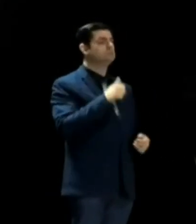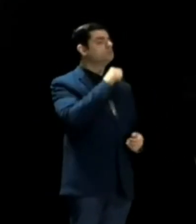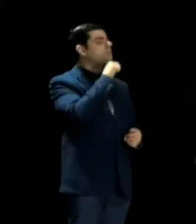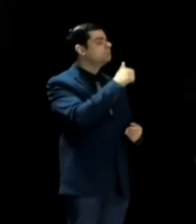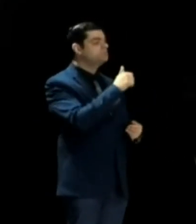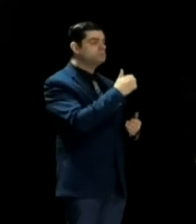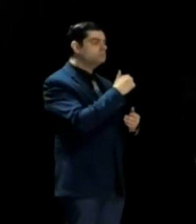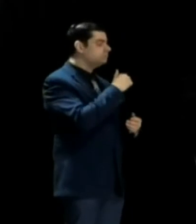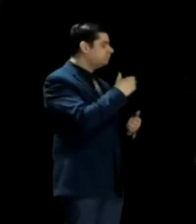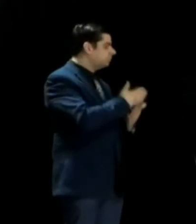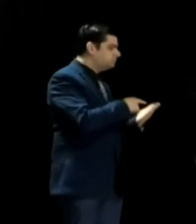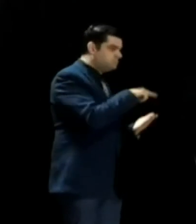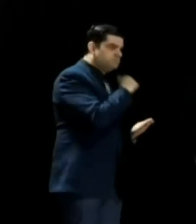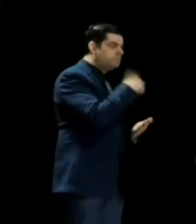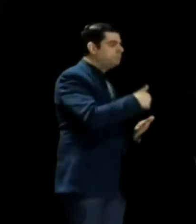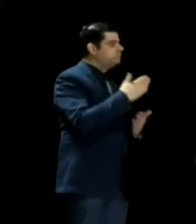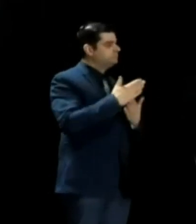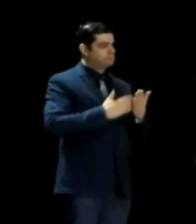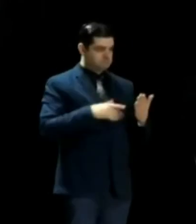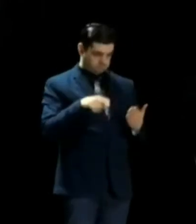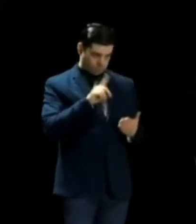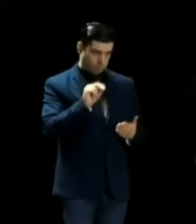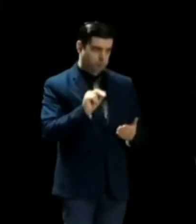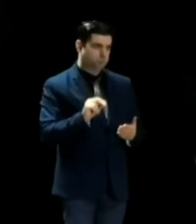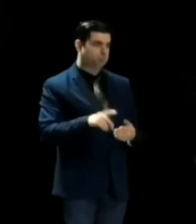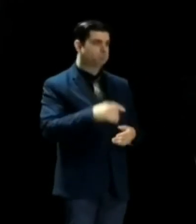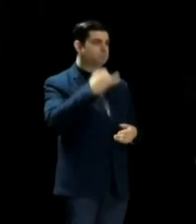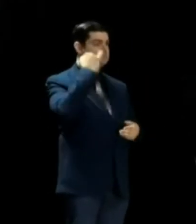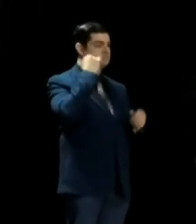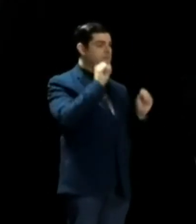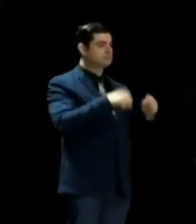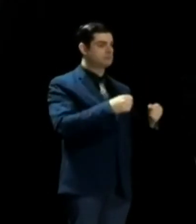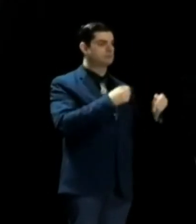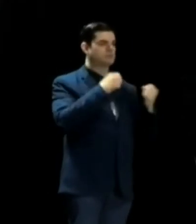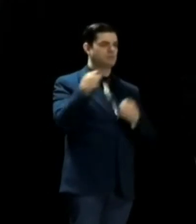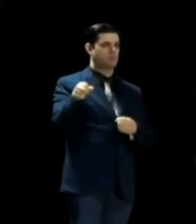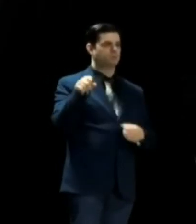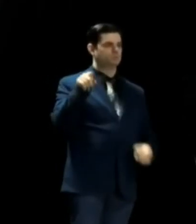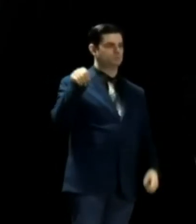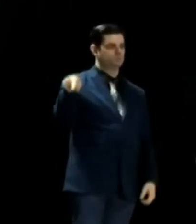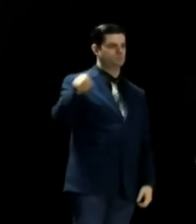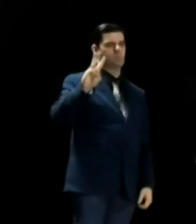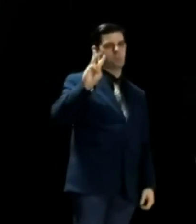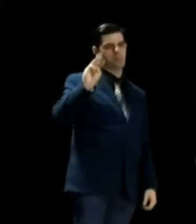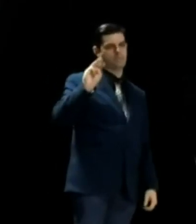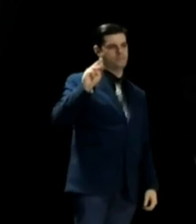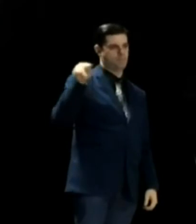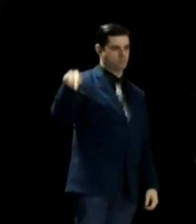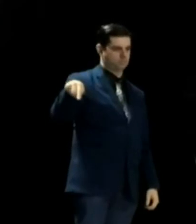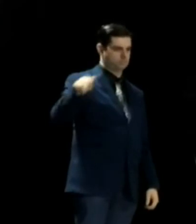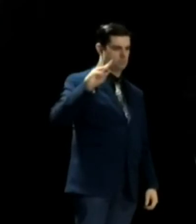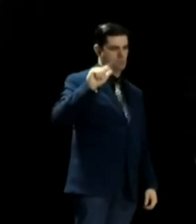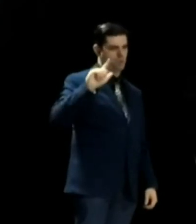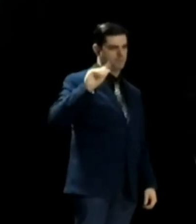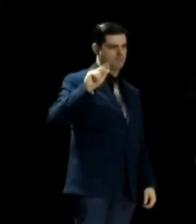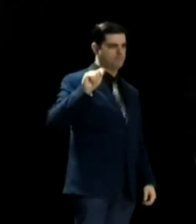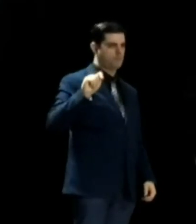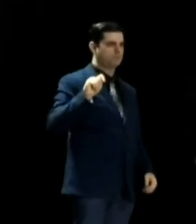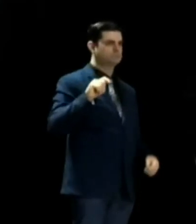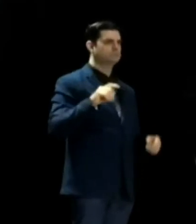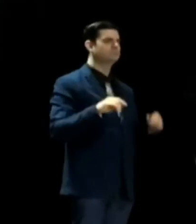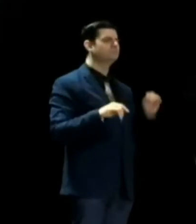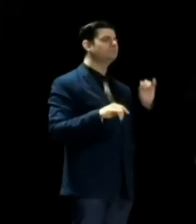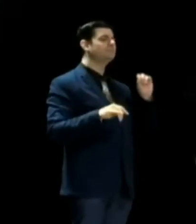to the Triage site. And Essentia Health will go directly to the facilities where people